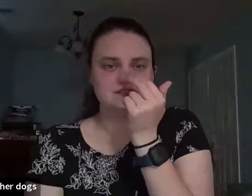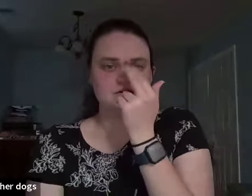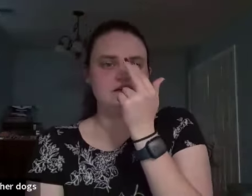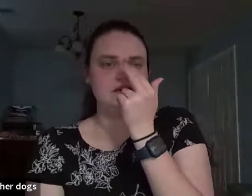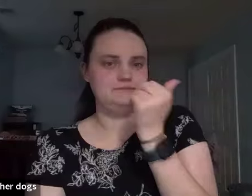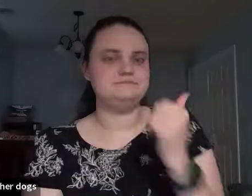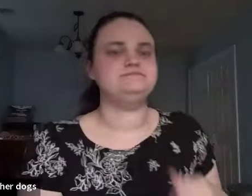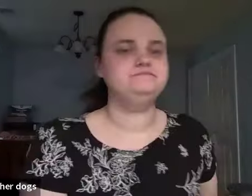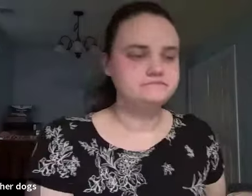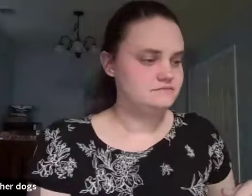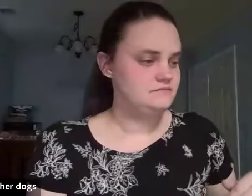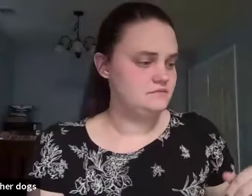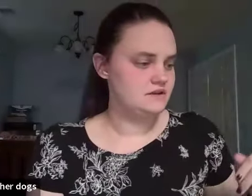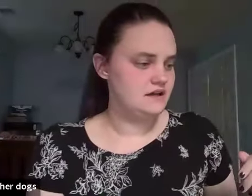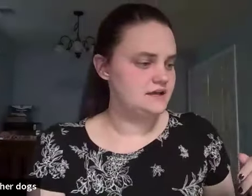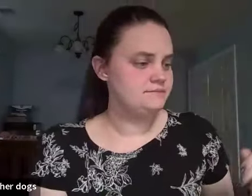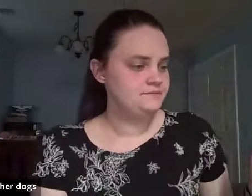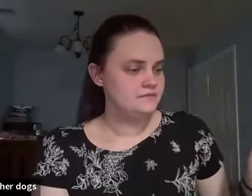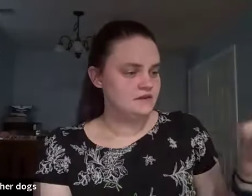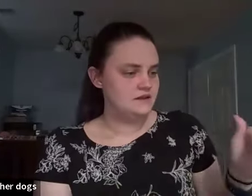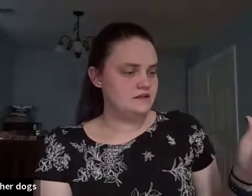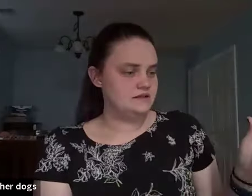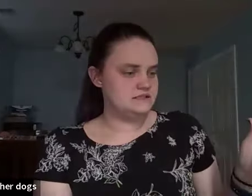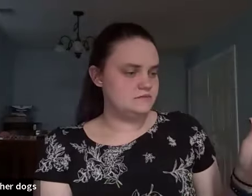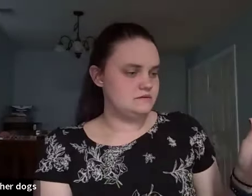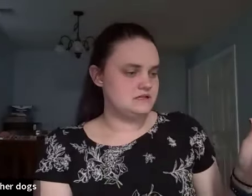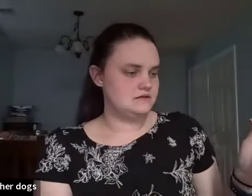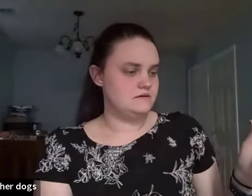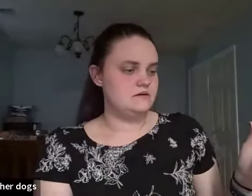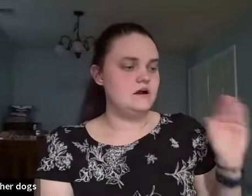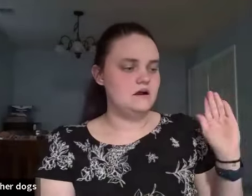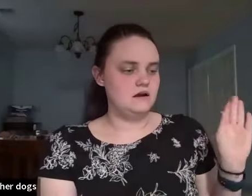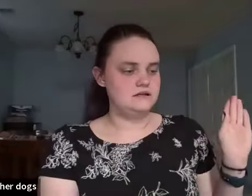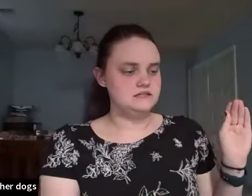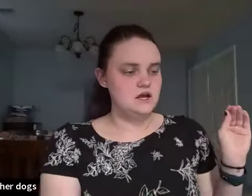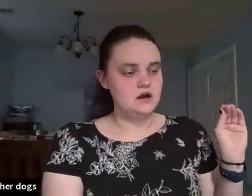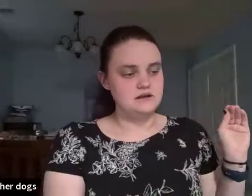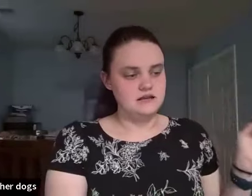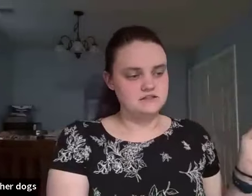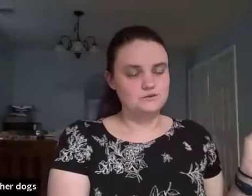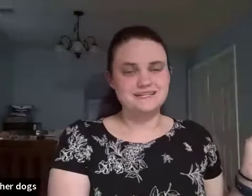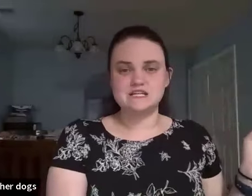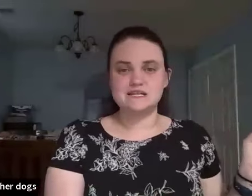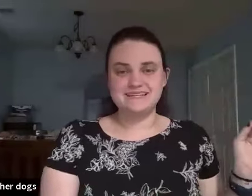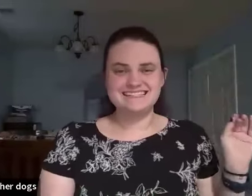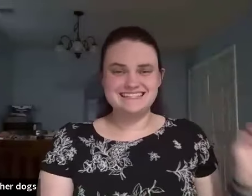So funny. Okay. Let's see. Where was I? All right. Our next one is going to be